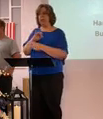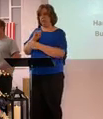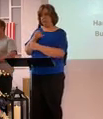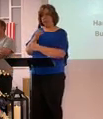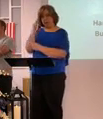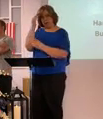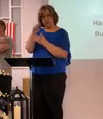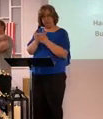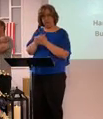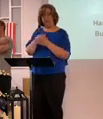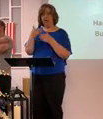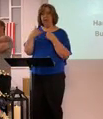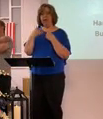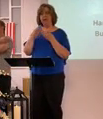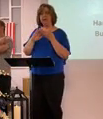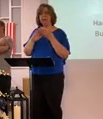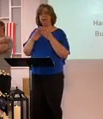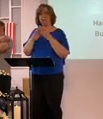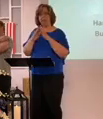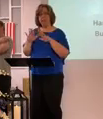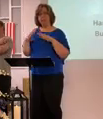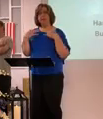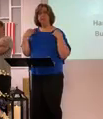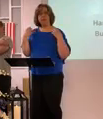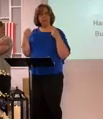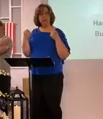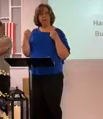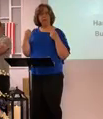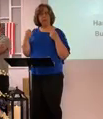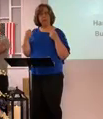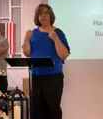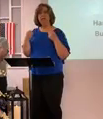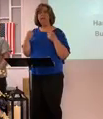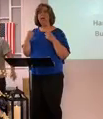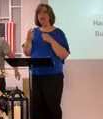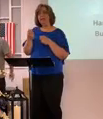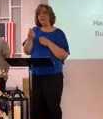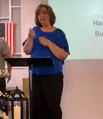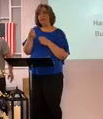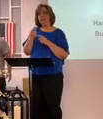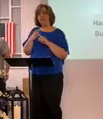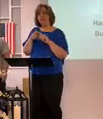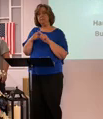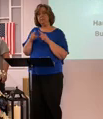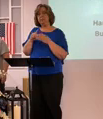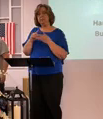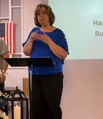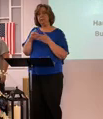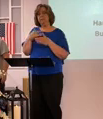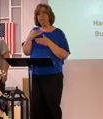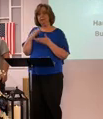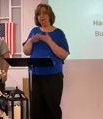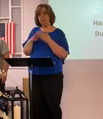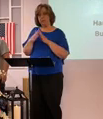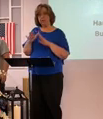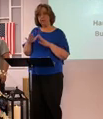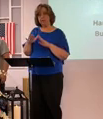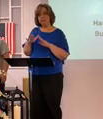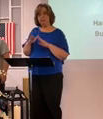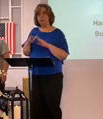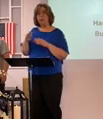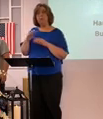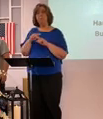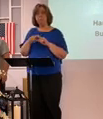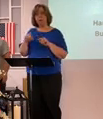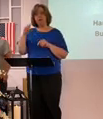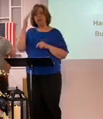healing. I had a piece of healing too. It was just a little different than his piece. But I knew everything